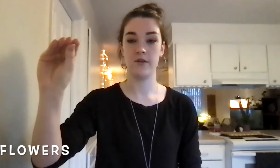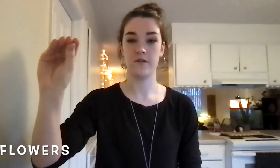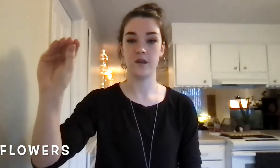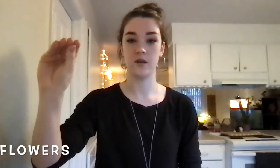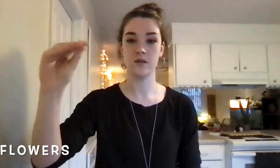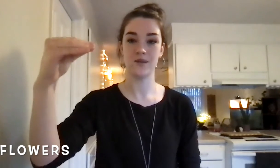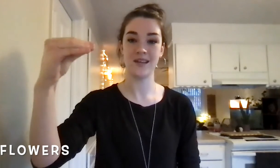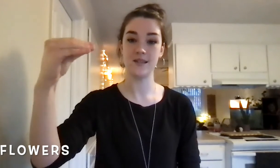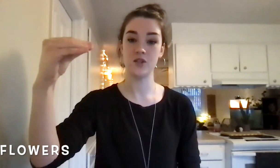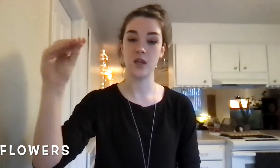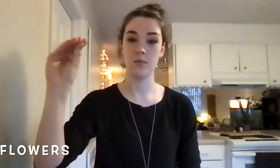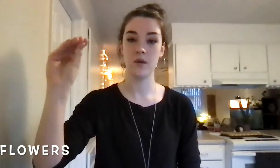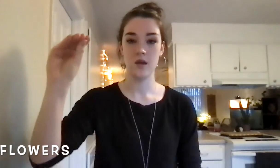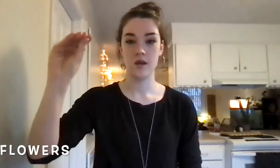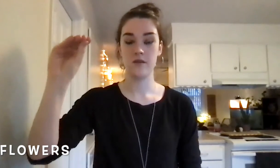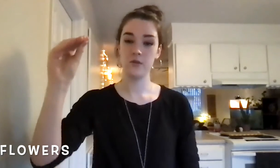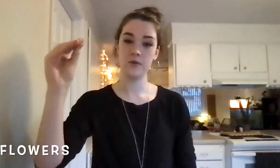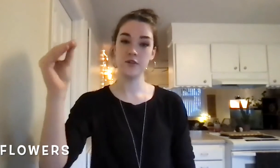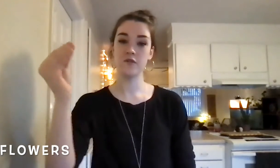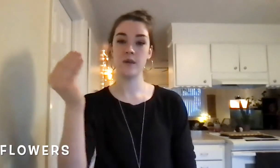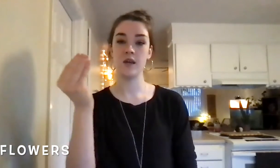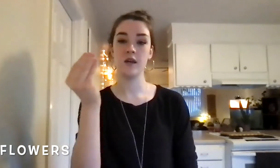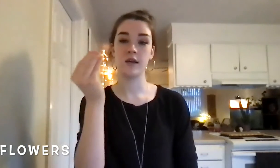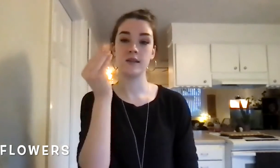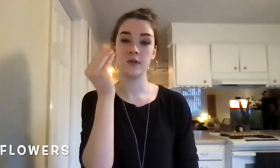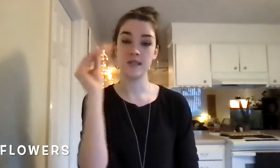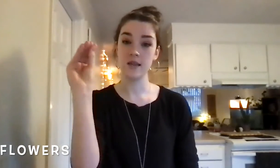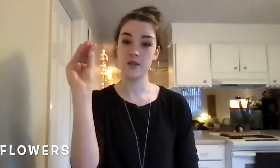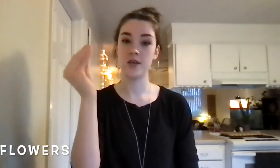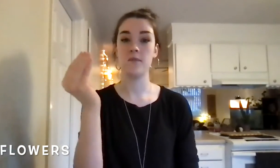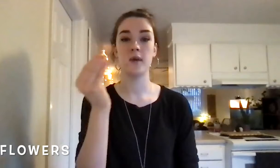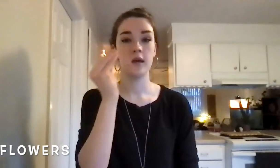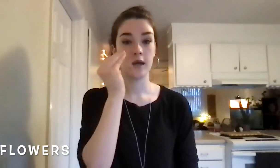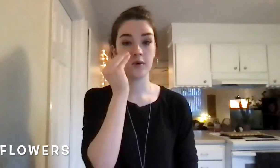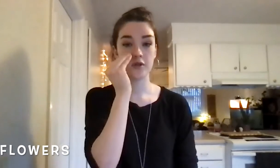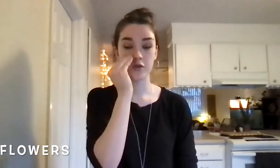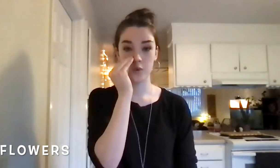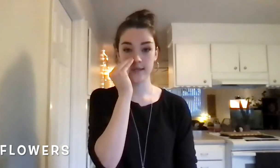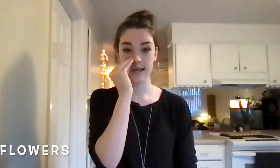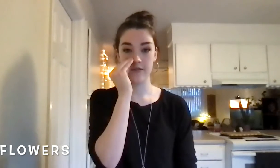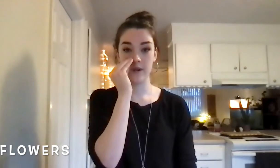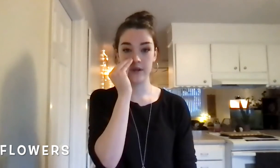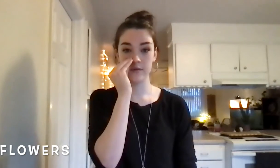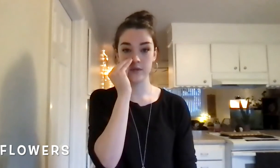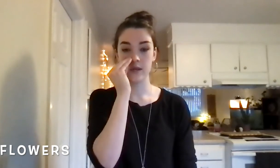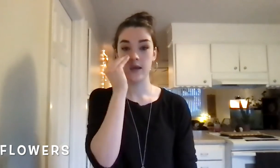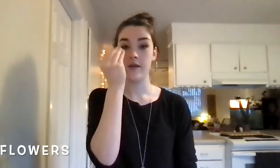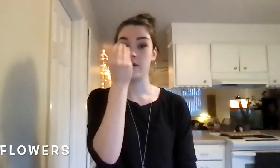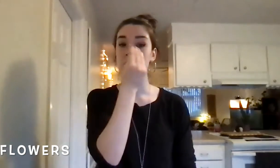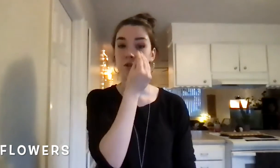other fingers. So get into this shape. And then all I'm going to do from here is I'm going to stay in this shape and I'm going to touch one side of my nose and then I'm going to touch